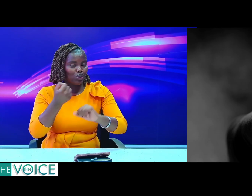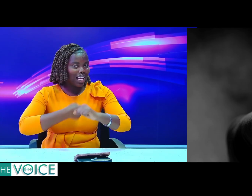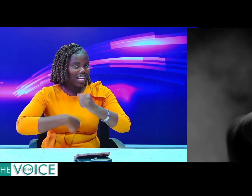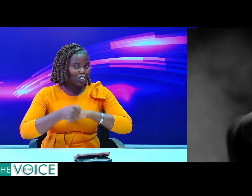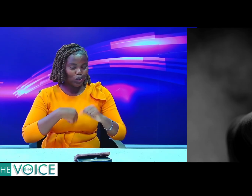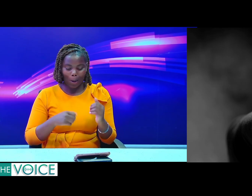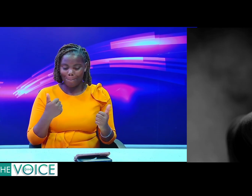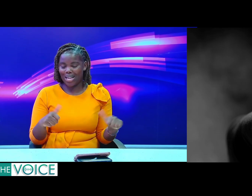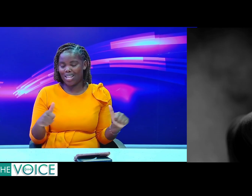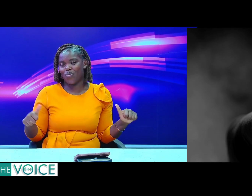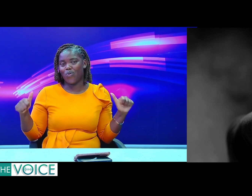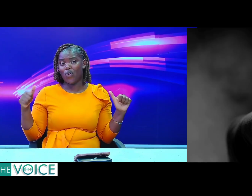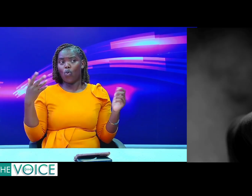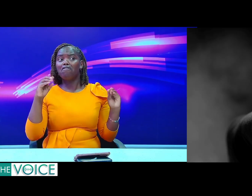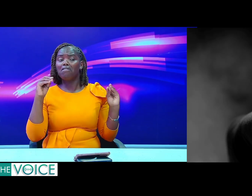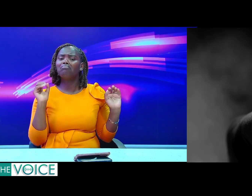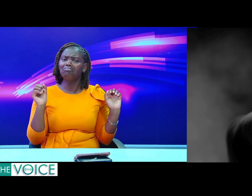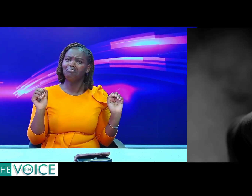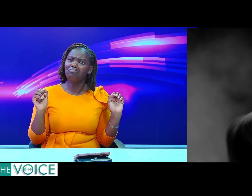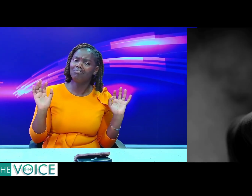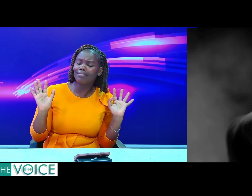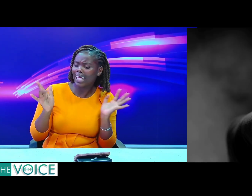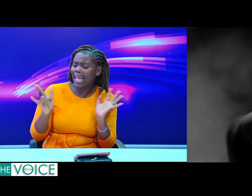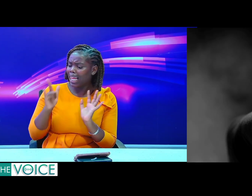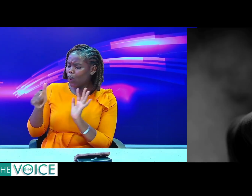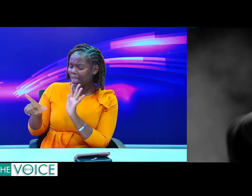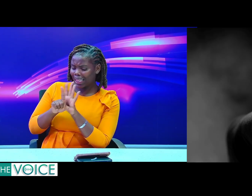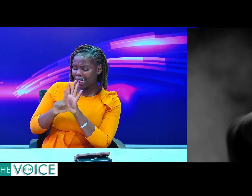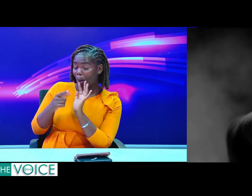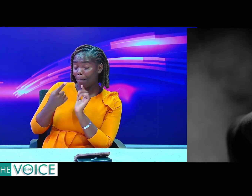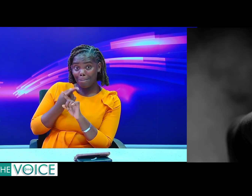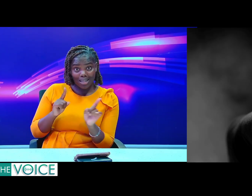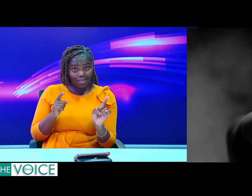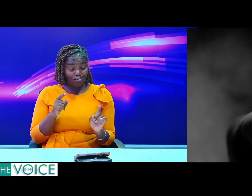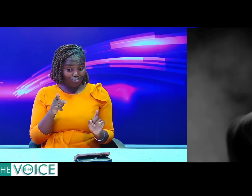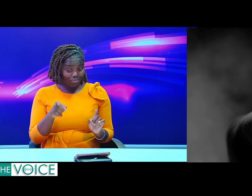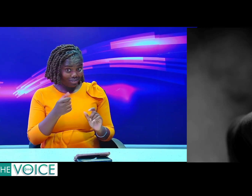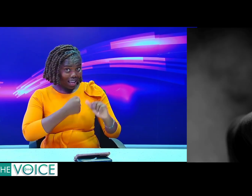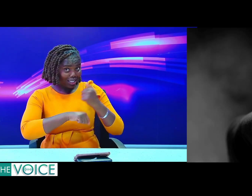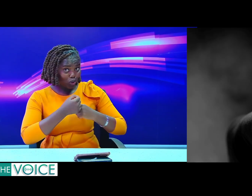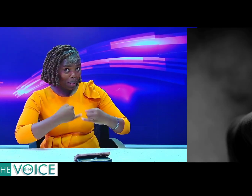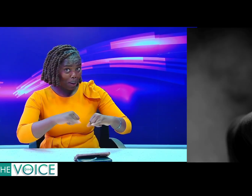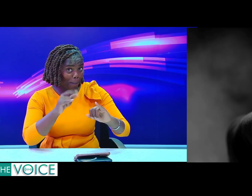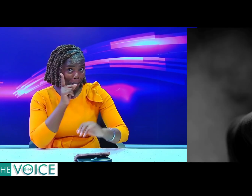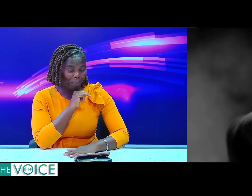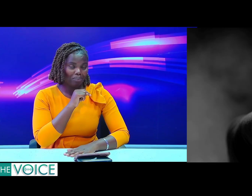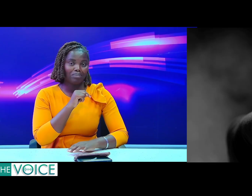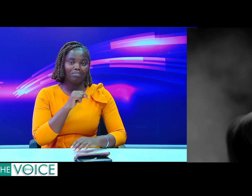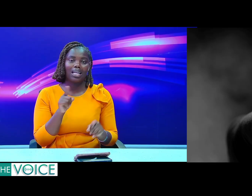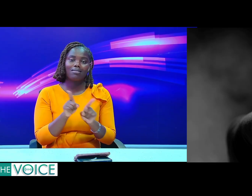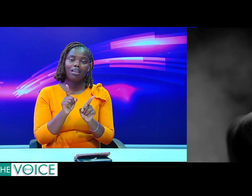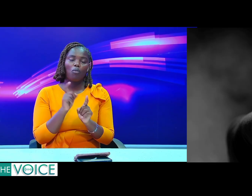these cases, then action is needed. Yes, we have these policies, we have laws that I know exist, but